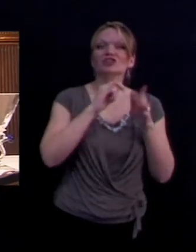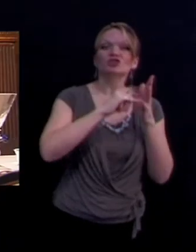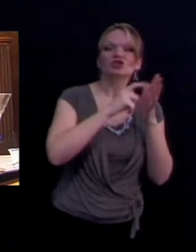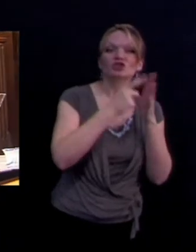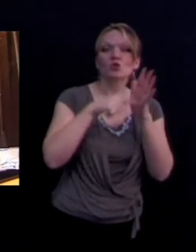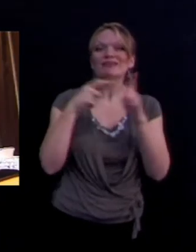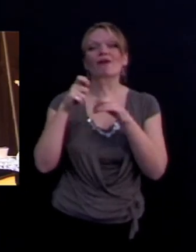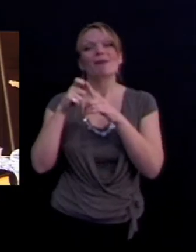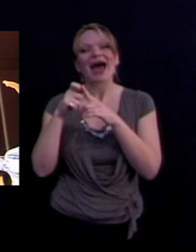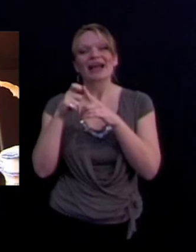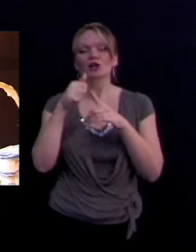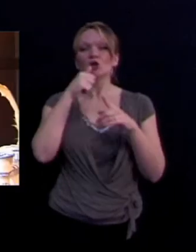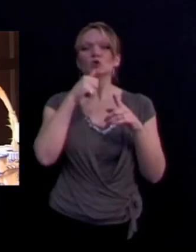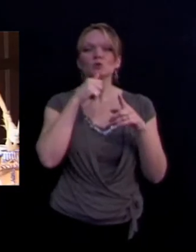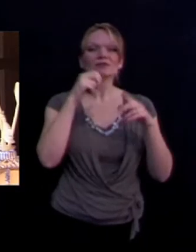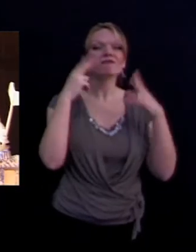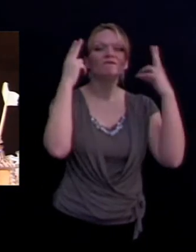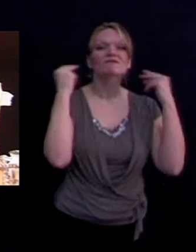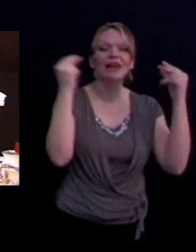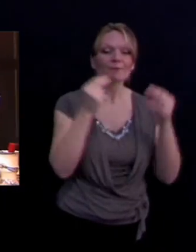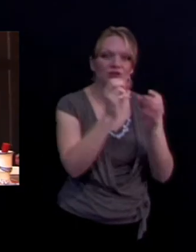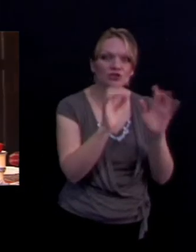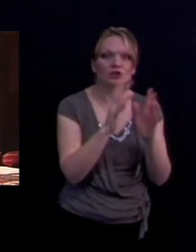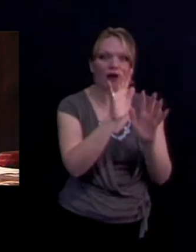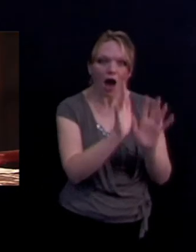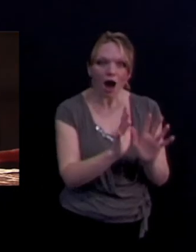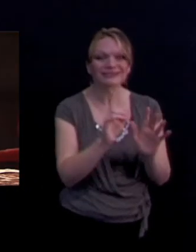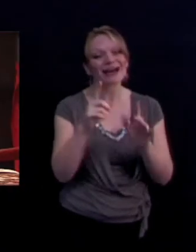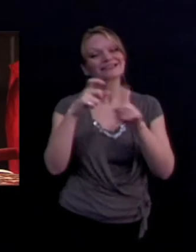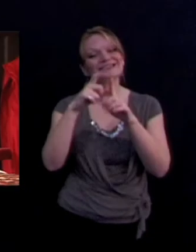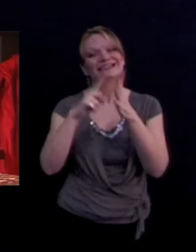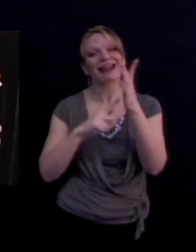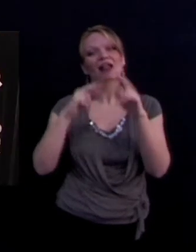expensive luxuries such as Flemish glass and Delftware.